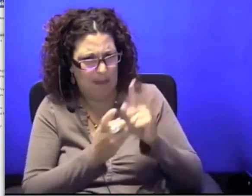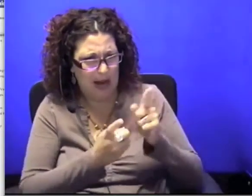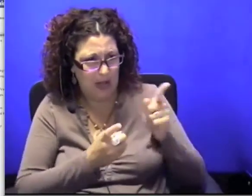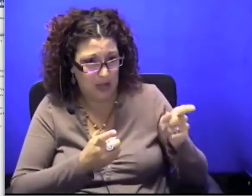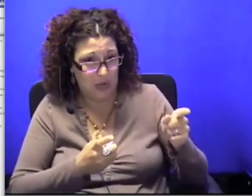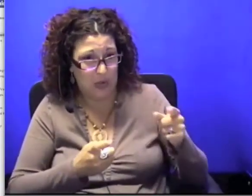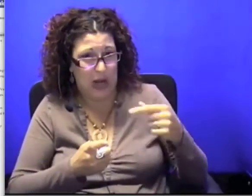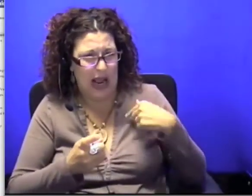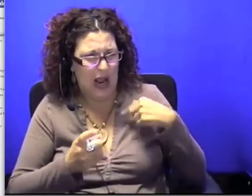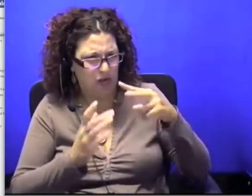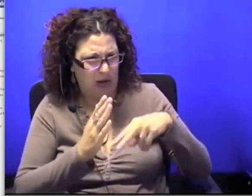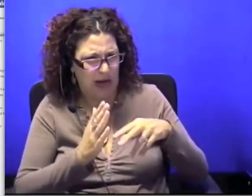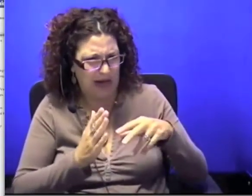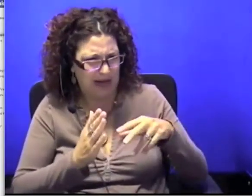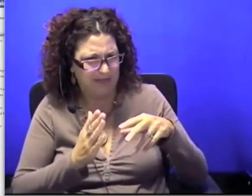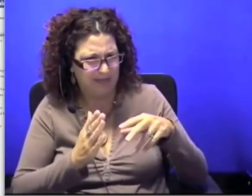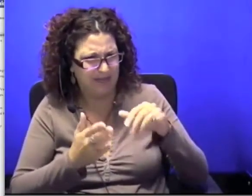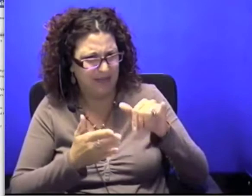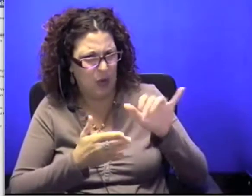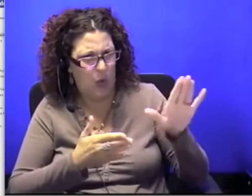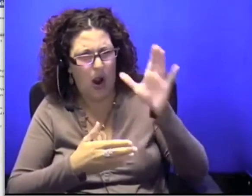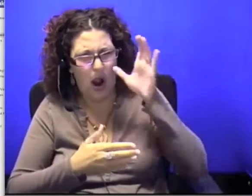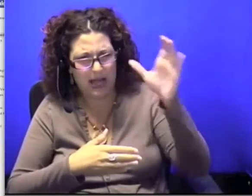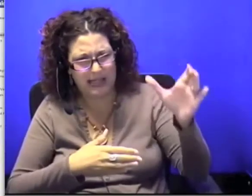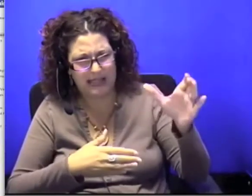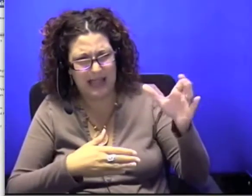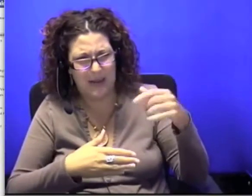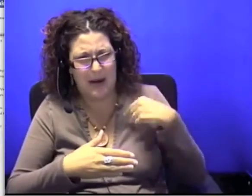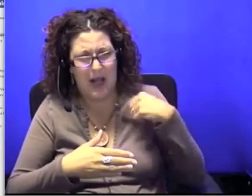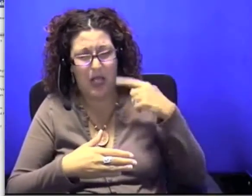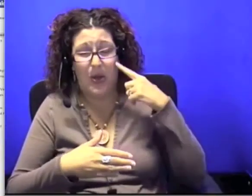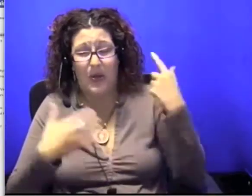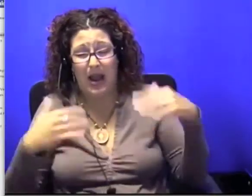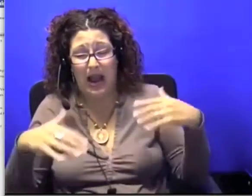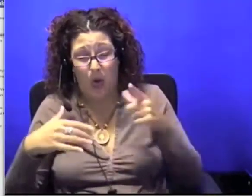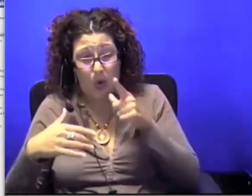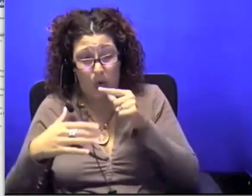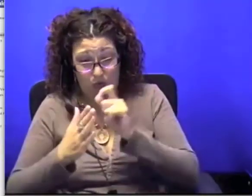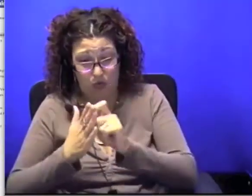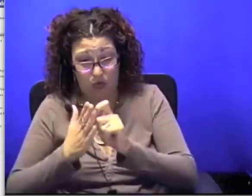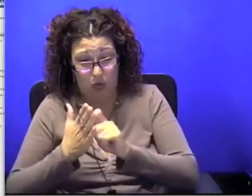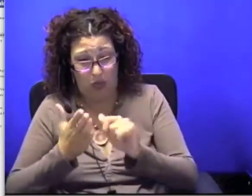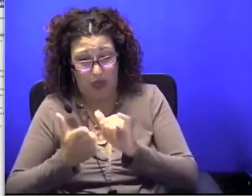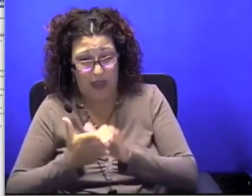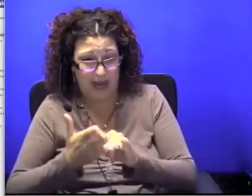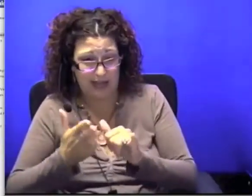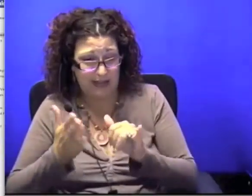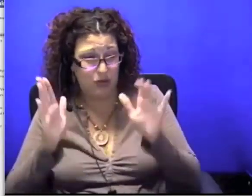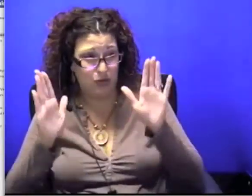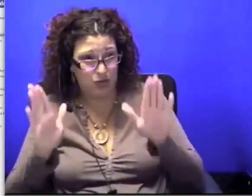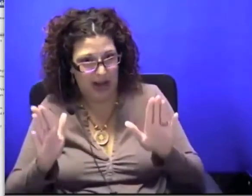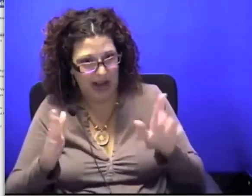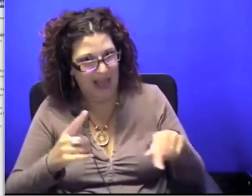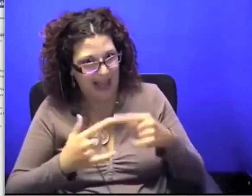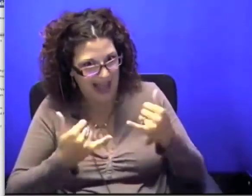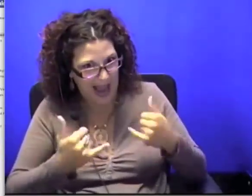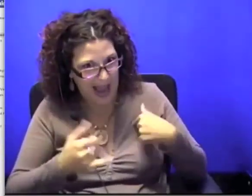and I said, whoever wrote that, whoever created that, wow, brilliantly. And then to get to be in business with you is